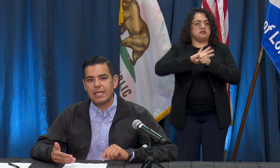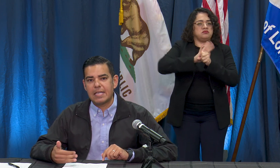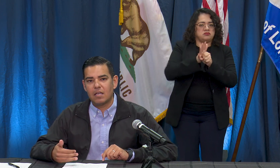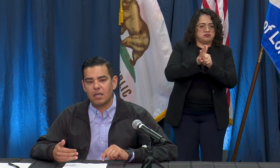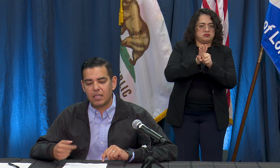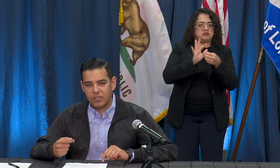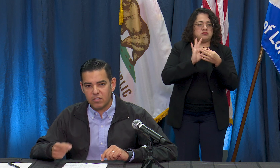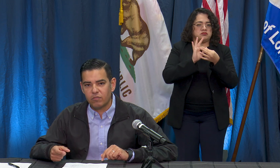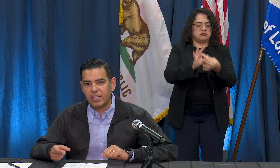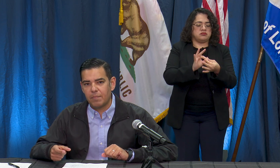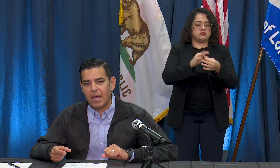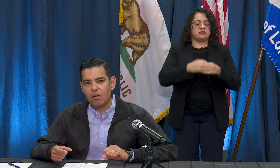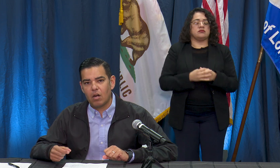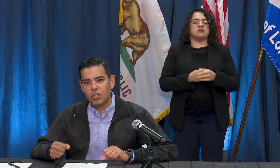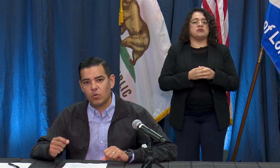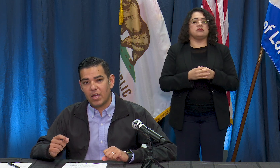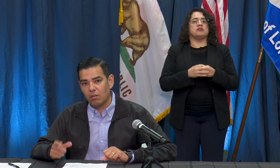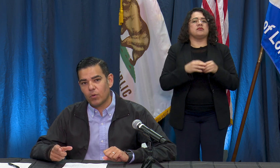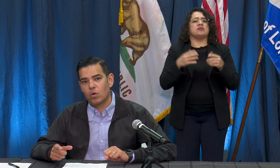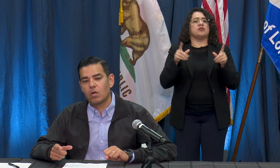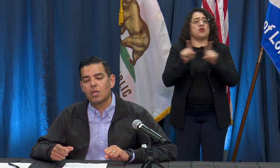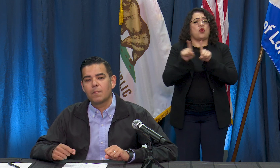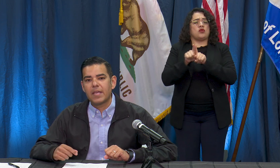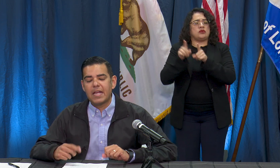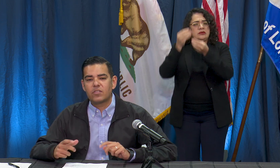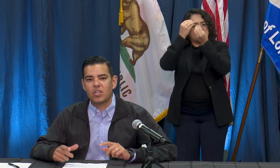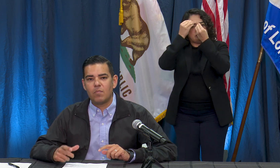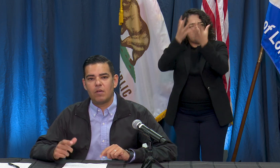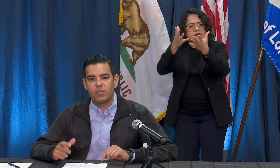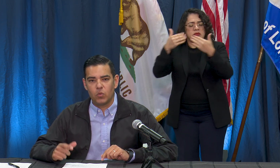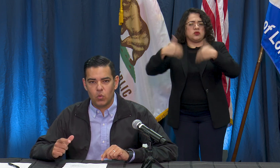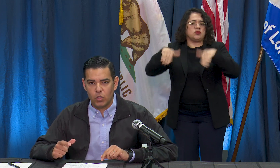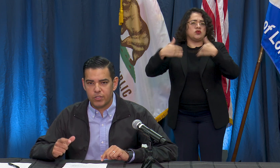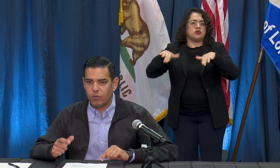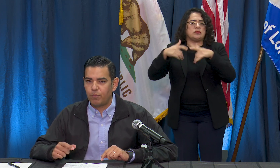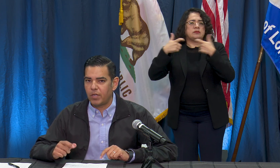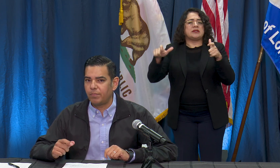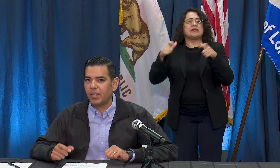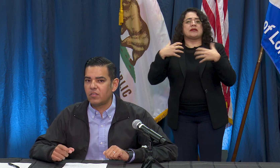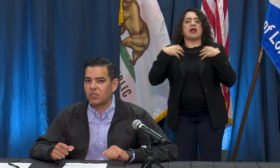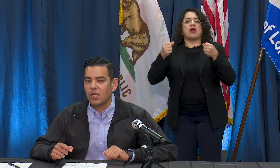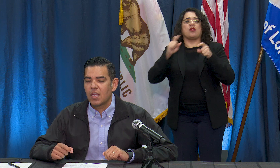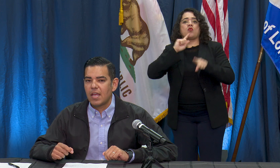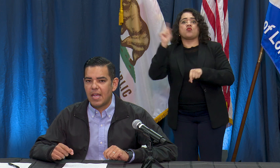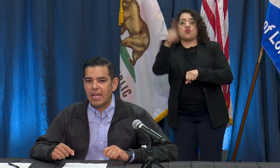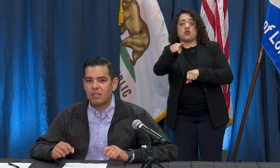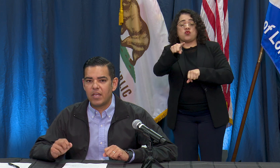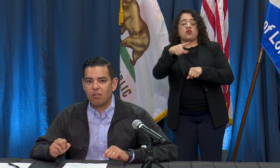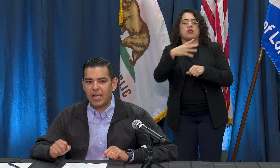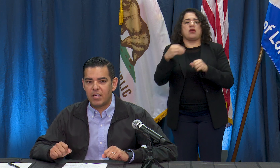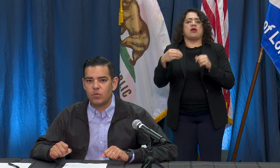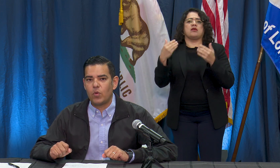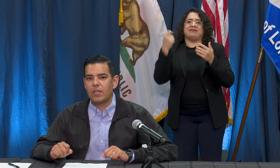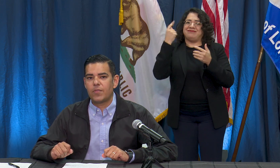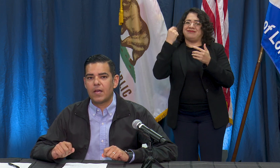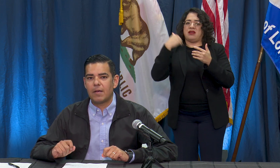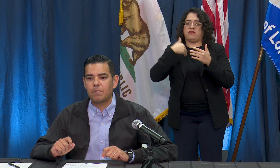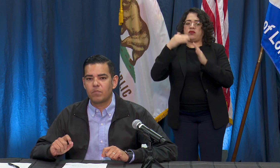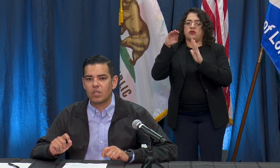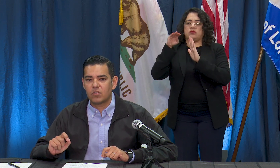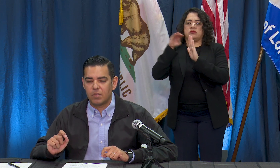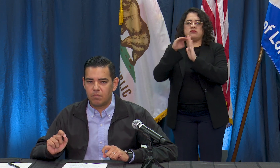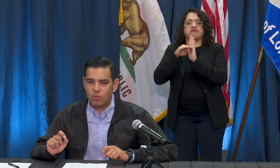talk extensively about our new health order and some of the new rules that we've put in place. And then I'll end